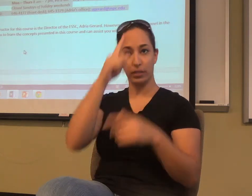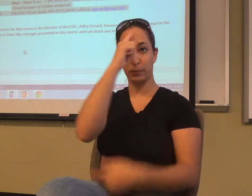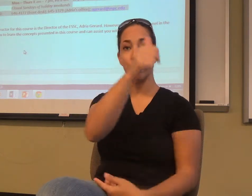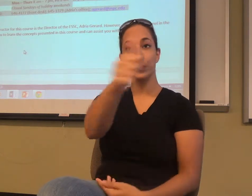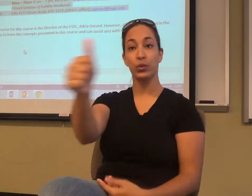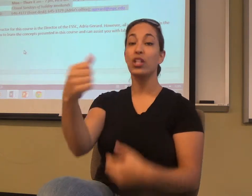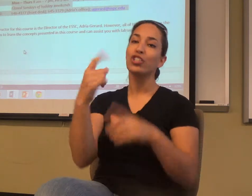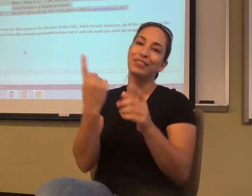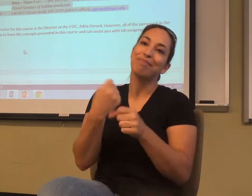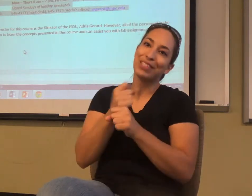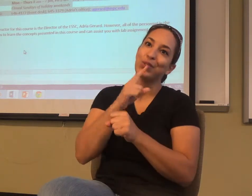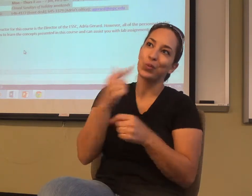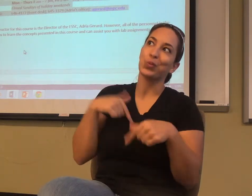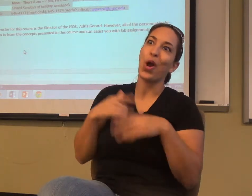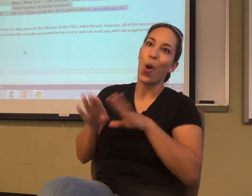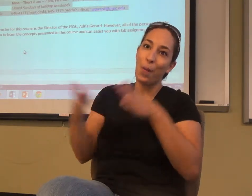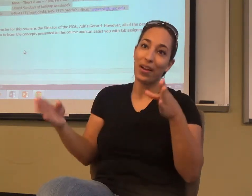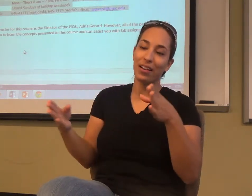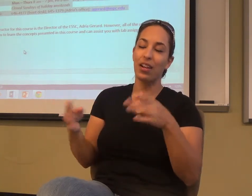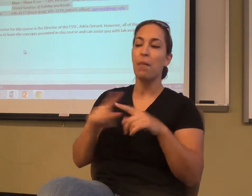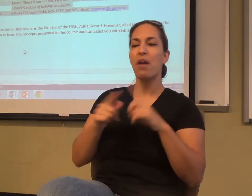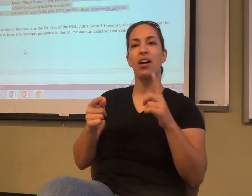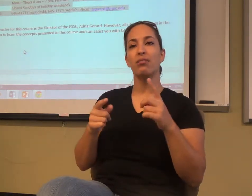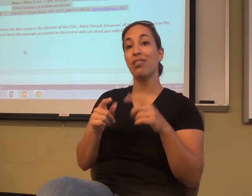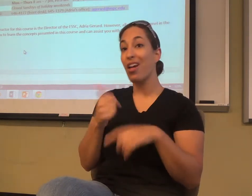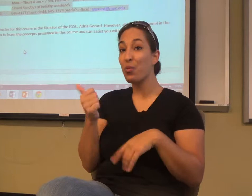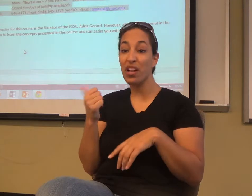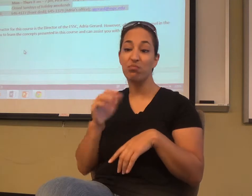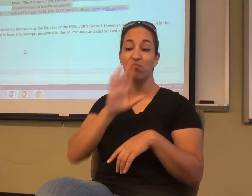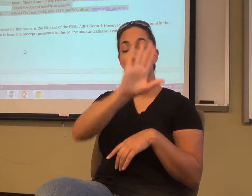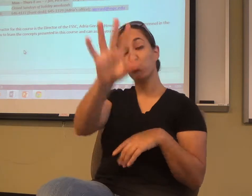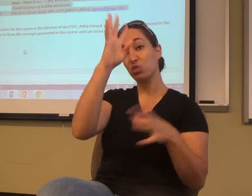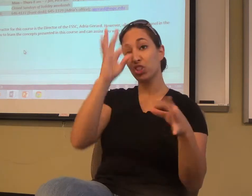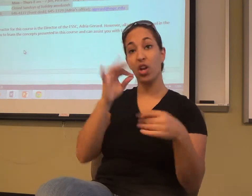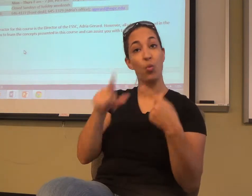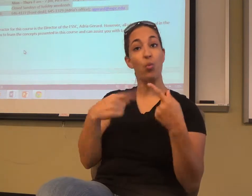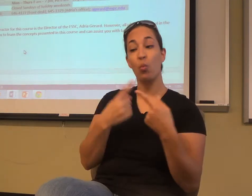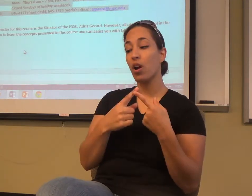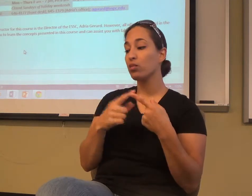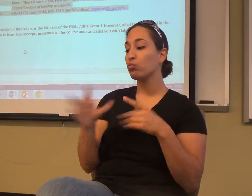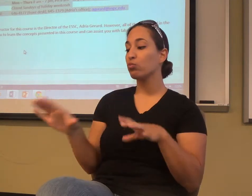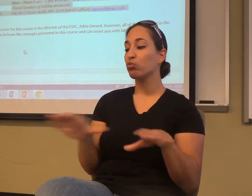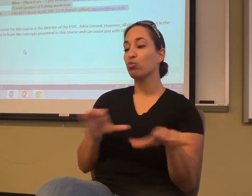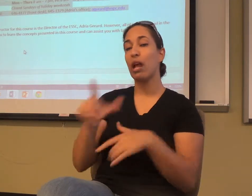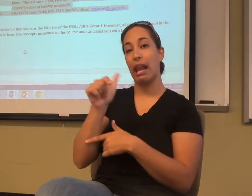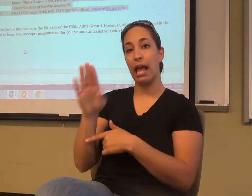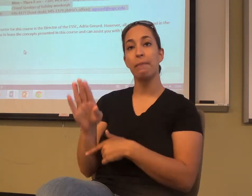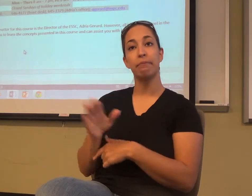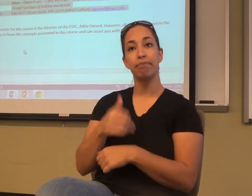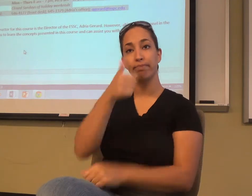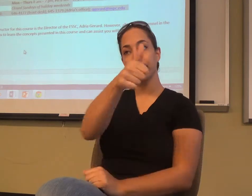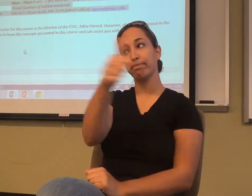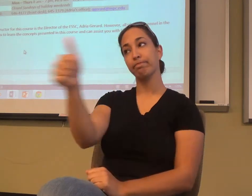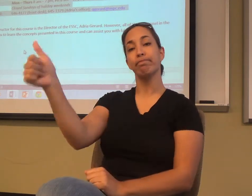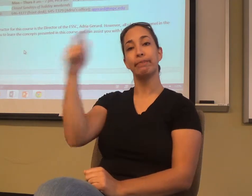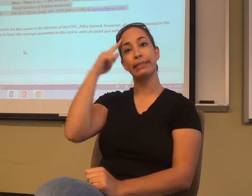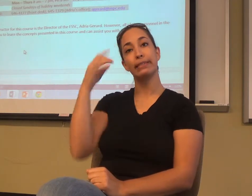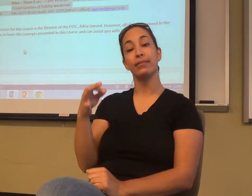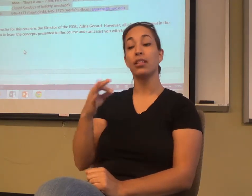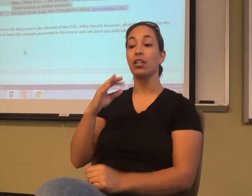times, and it'll be up to you to determine when you get lab work done from week to week. Our hours are Monday through Thursday, 8 to